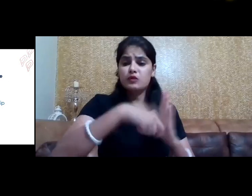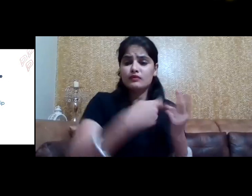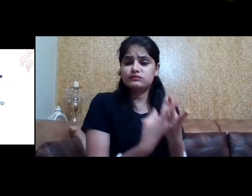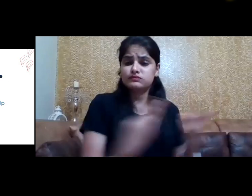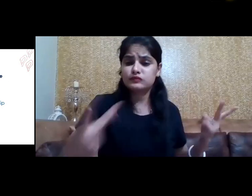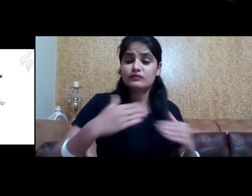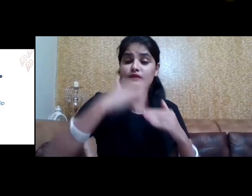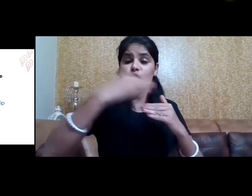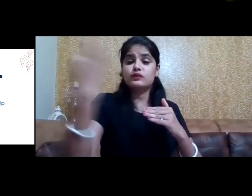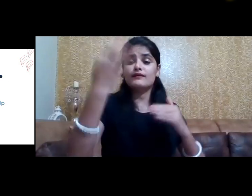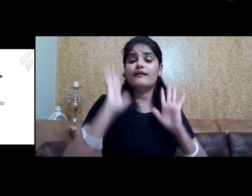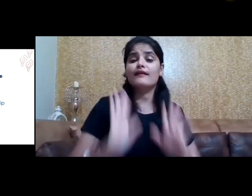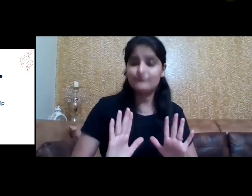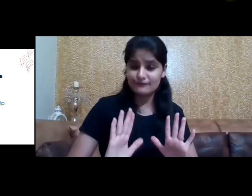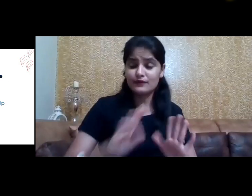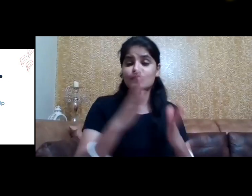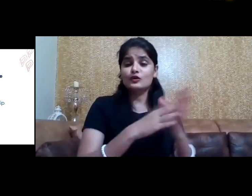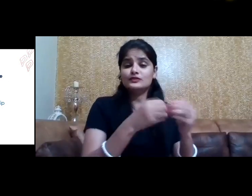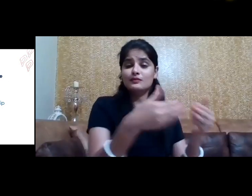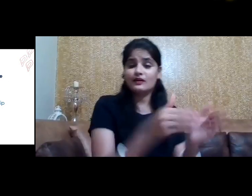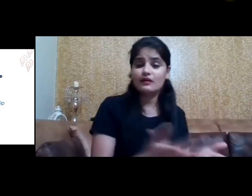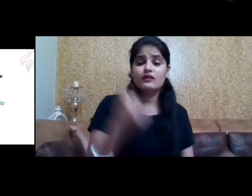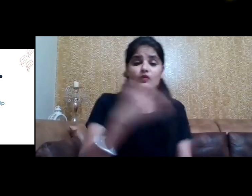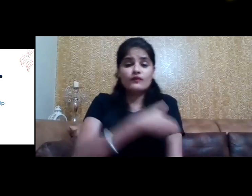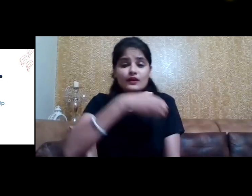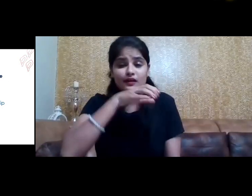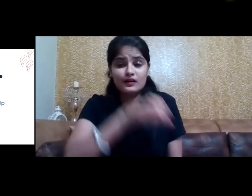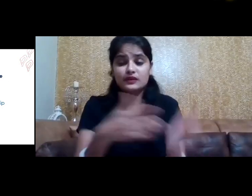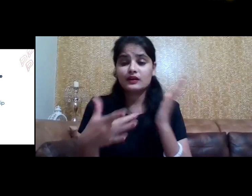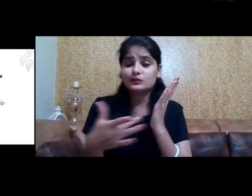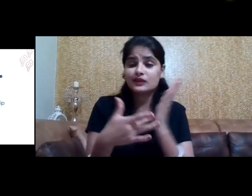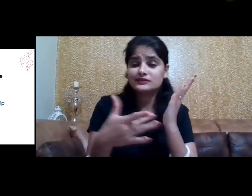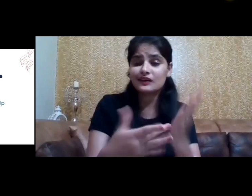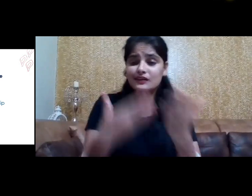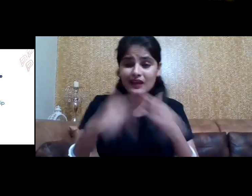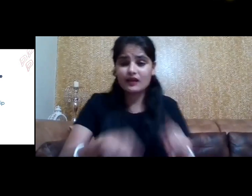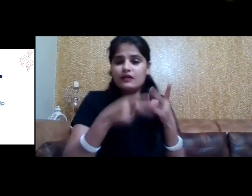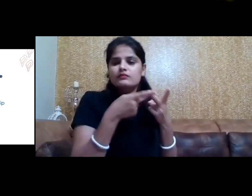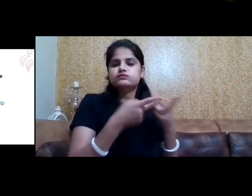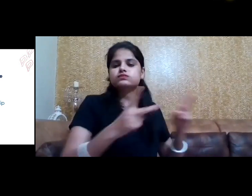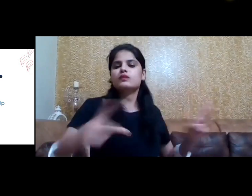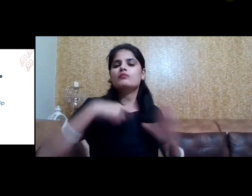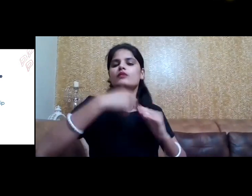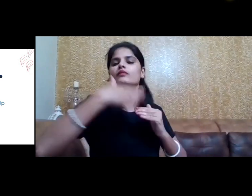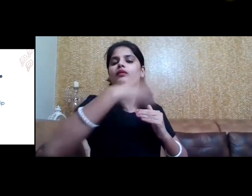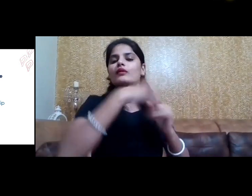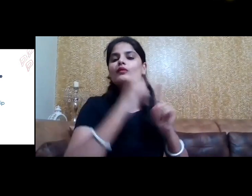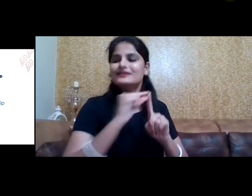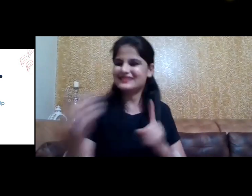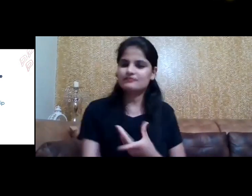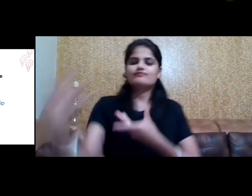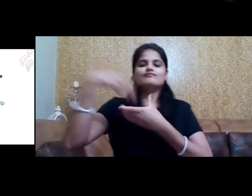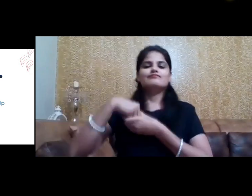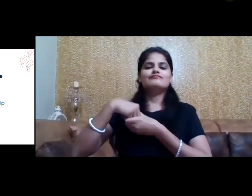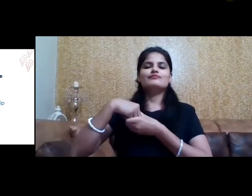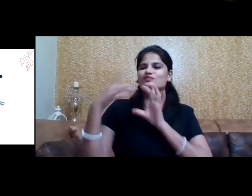community, and we're growing, then that means we have new ideas, new people. It will create more empowerment opportunities, more people